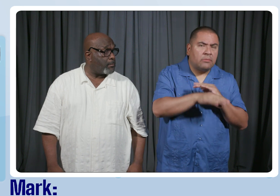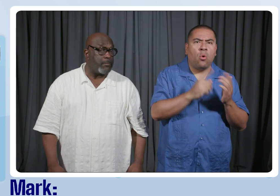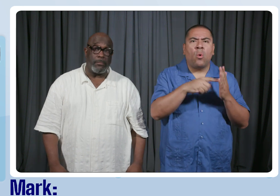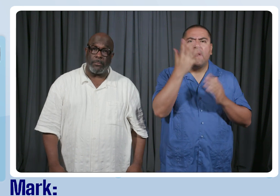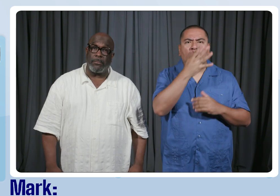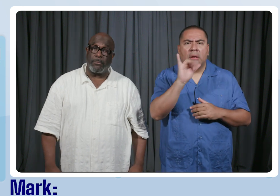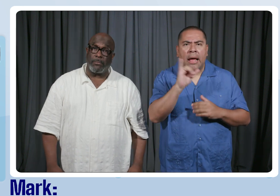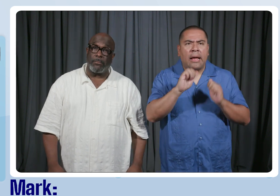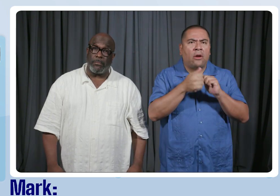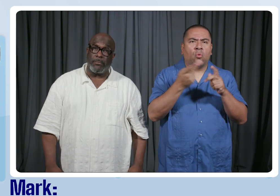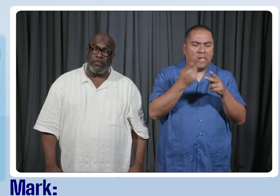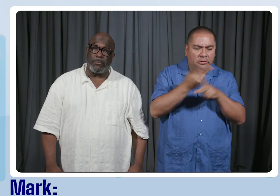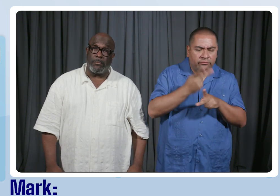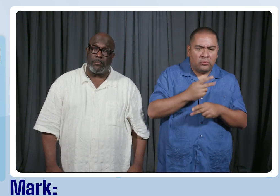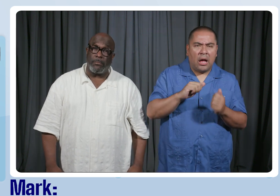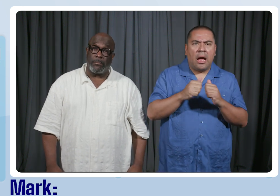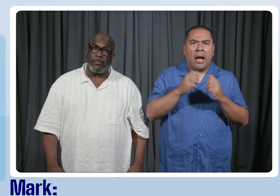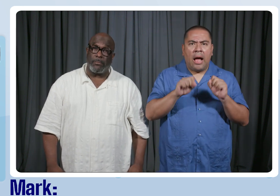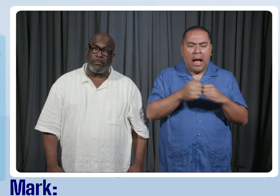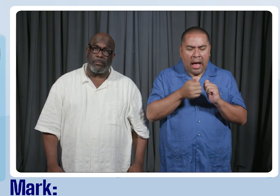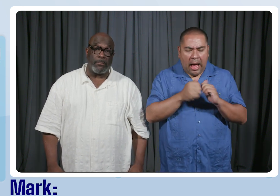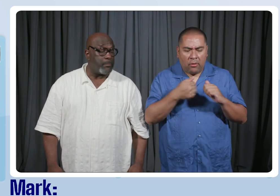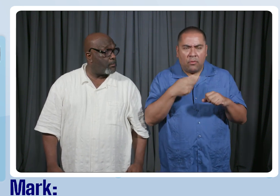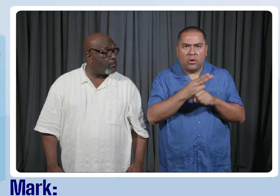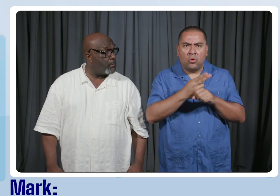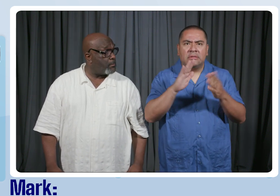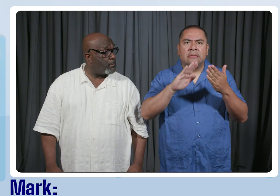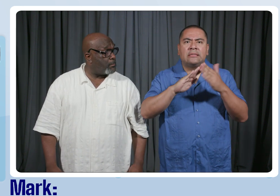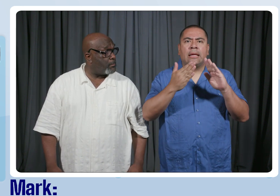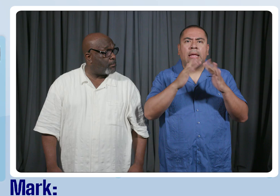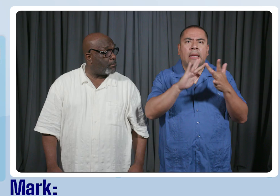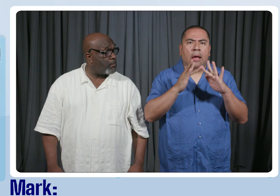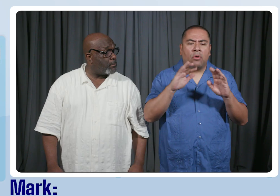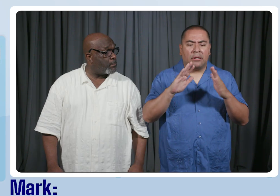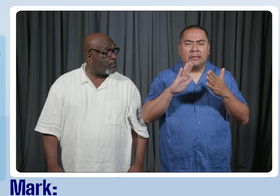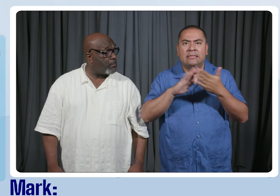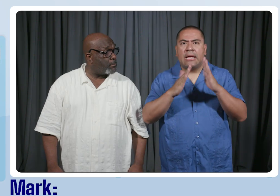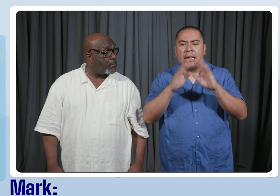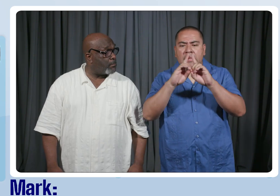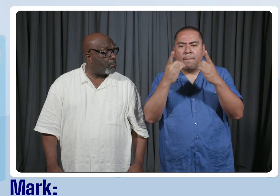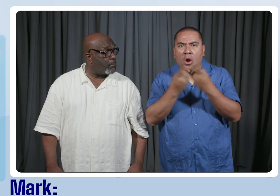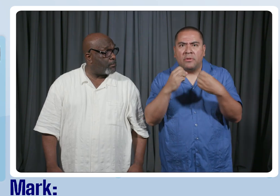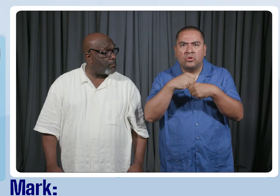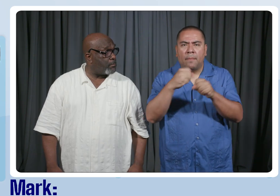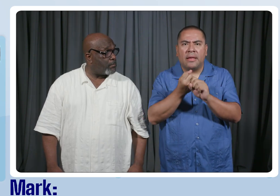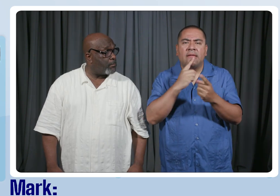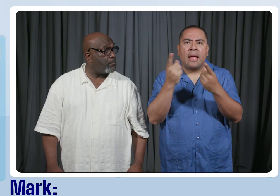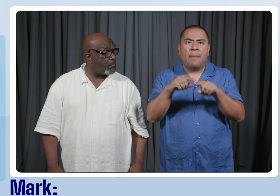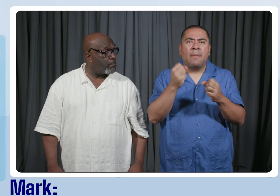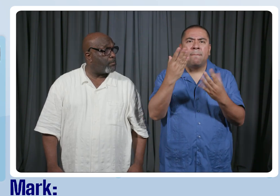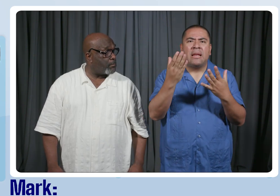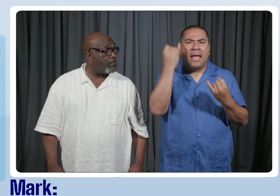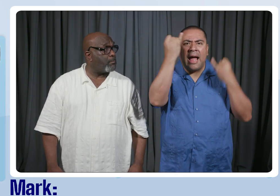put it together? How do we utilize the city's network and all the city departments to make that a reality? There were many ideas thrown around, but it really